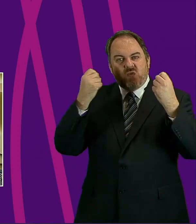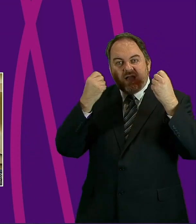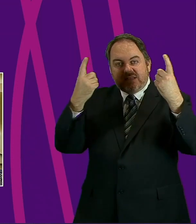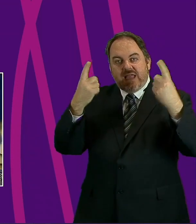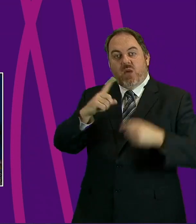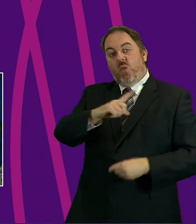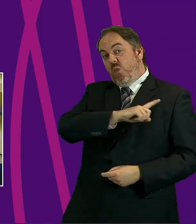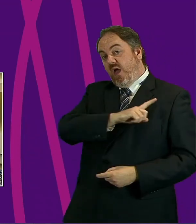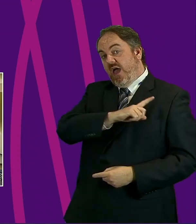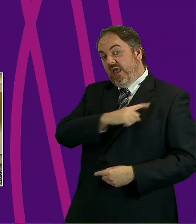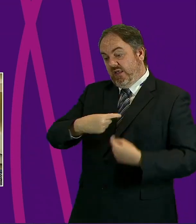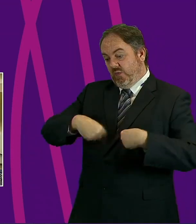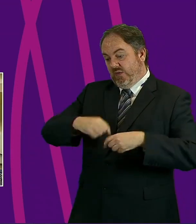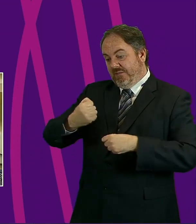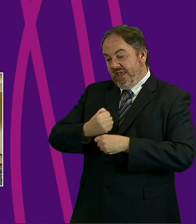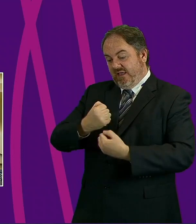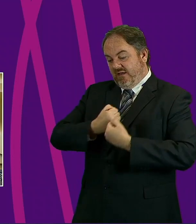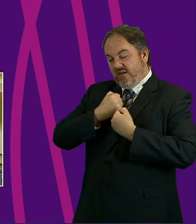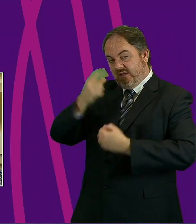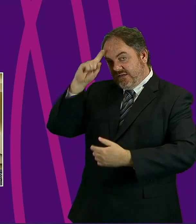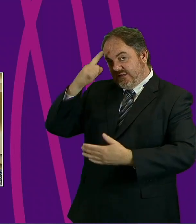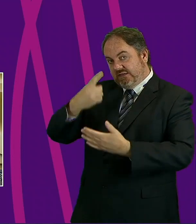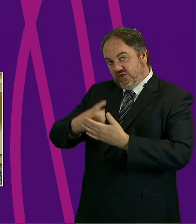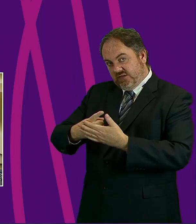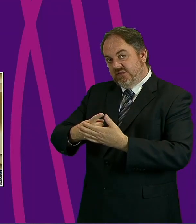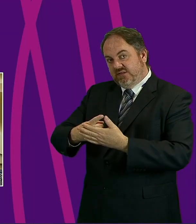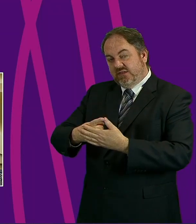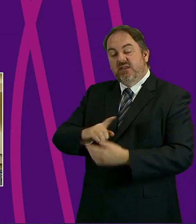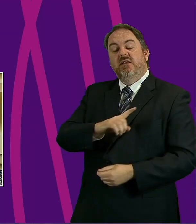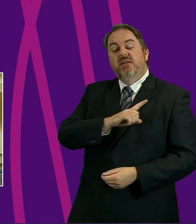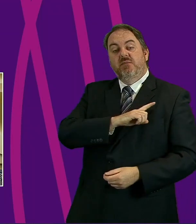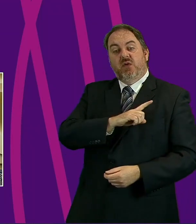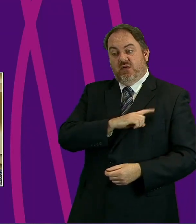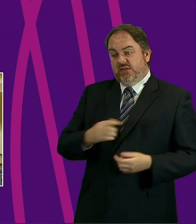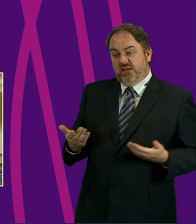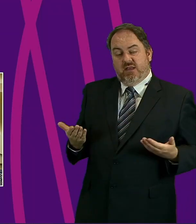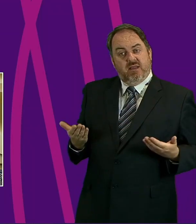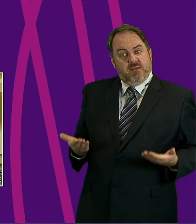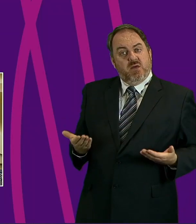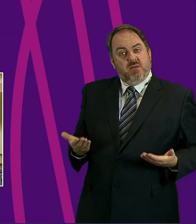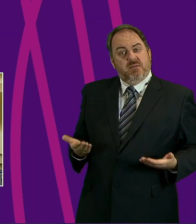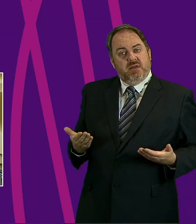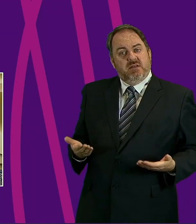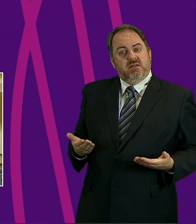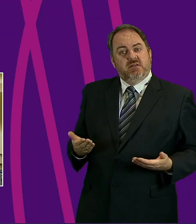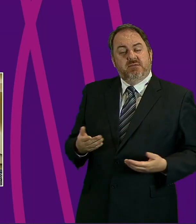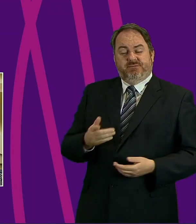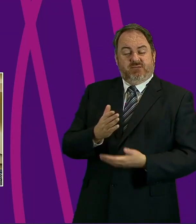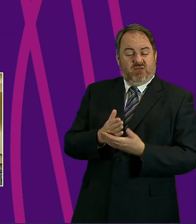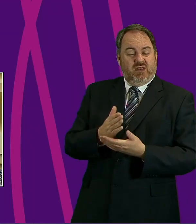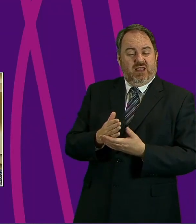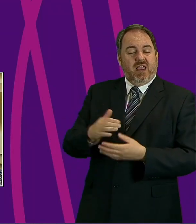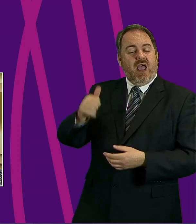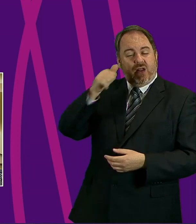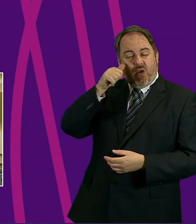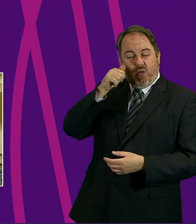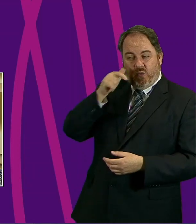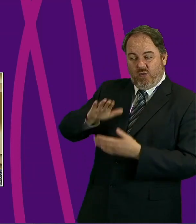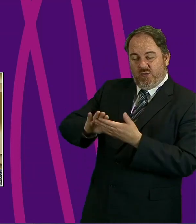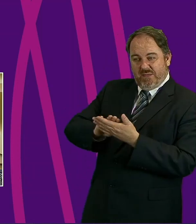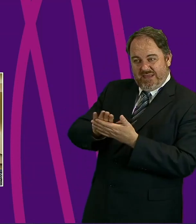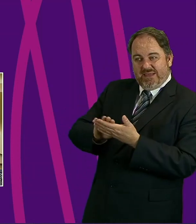what underpins the decisions we are taking as possible. I know, for example, and I know it's only a tiny example of what the member is talking about, at least I